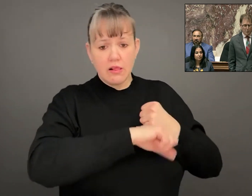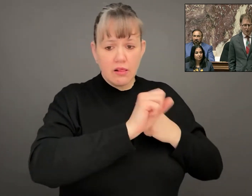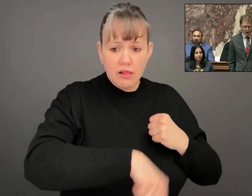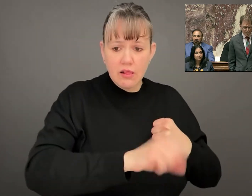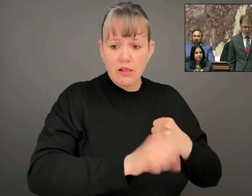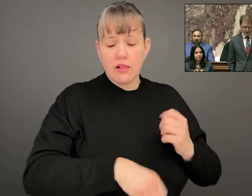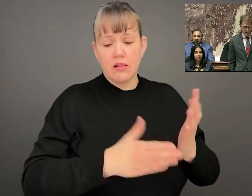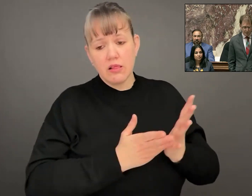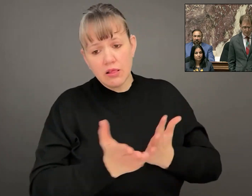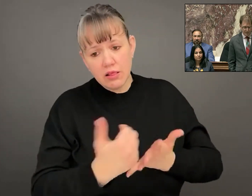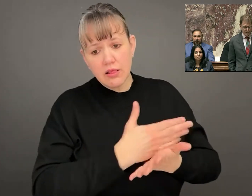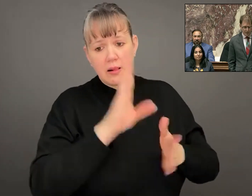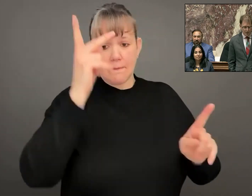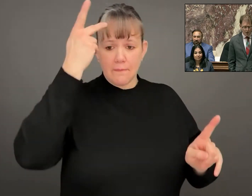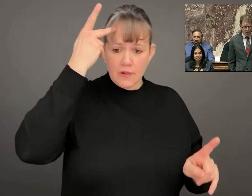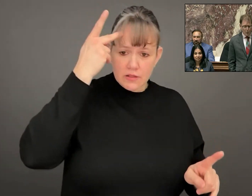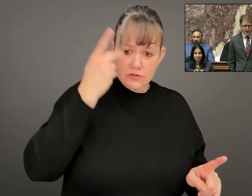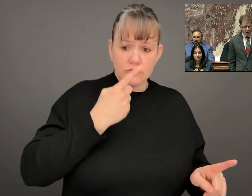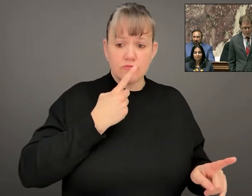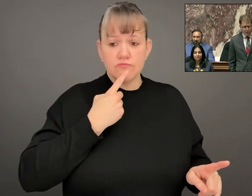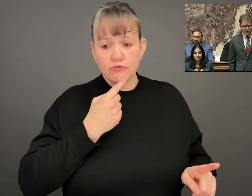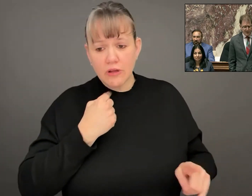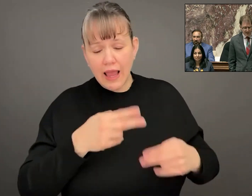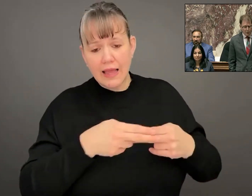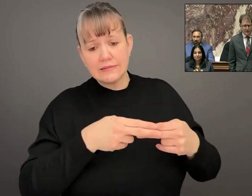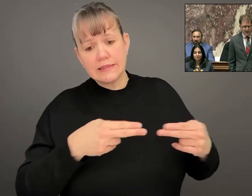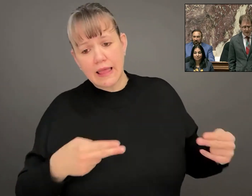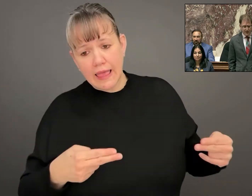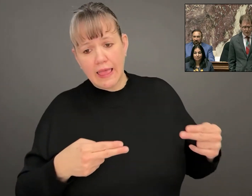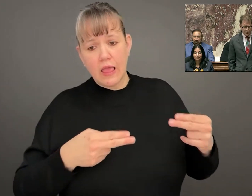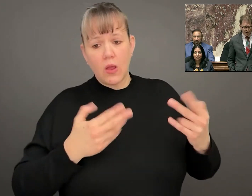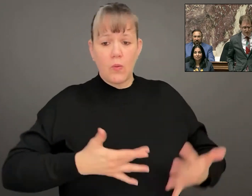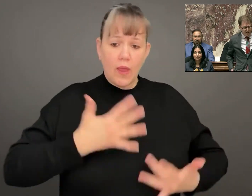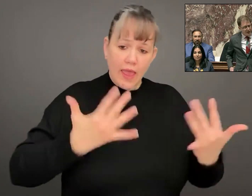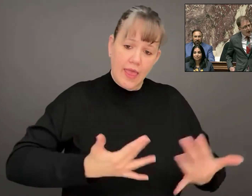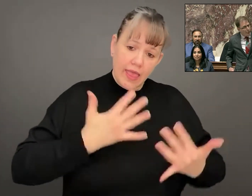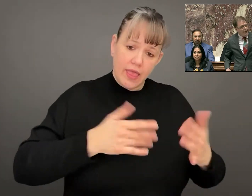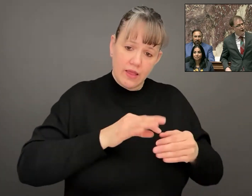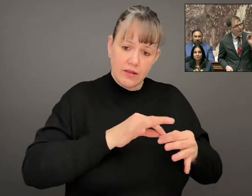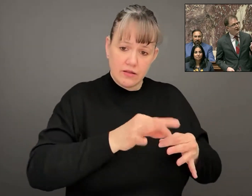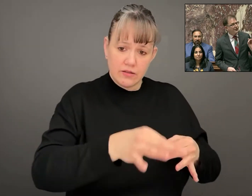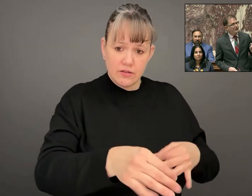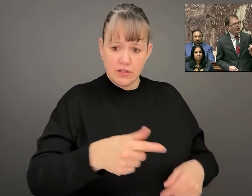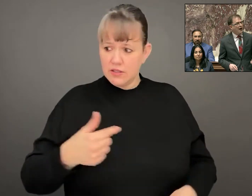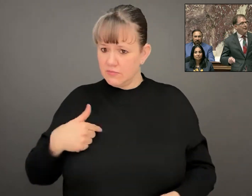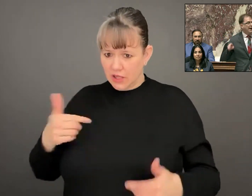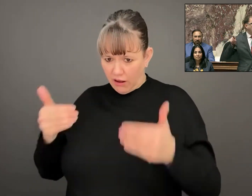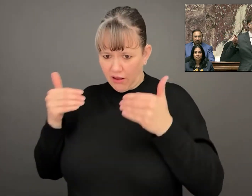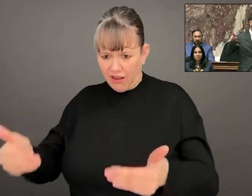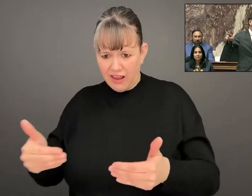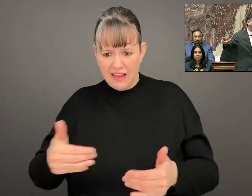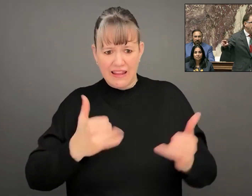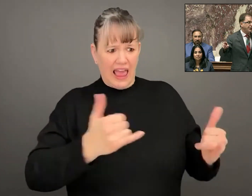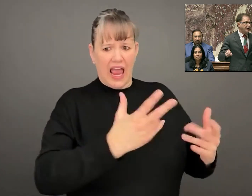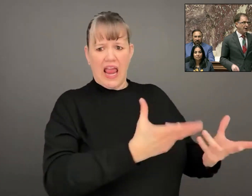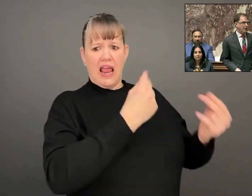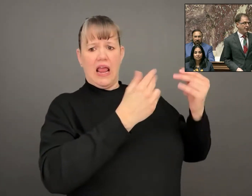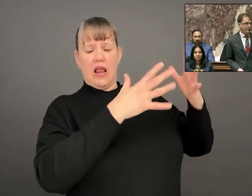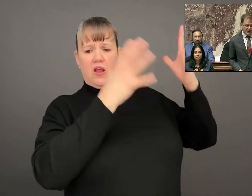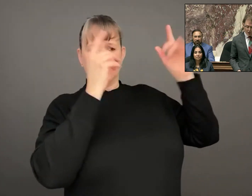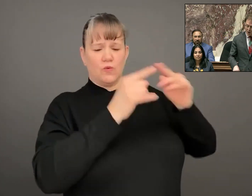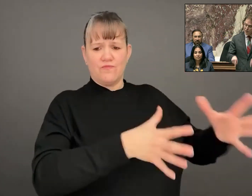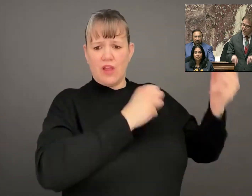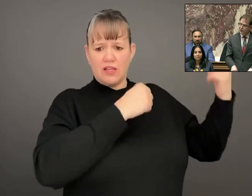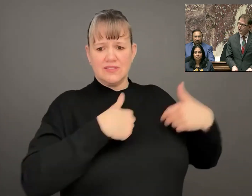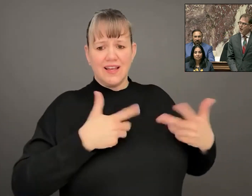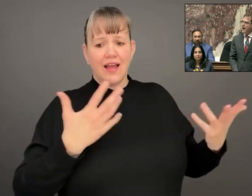about hypocrisy, Honourable Speaker. We are proceeding with clean energy projects that help build BC's economy, and they're against it, Honourable